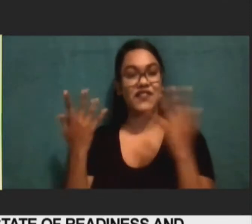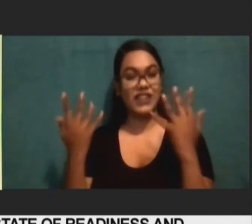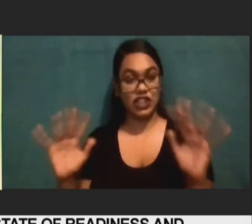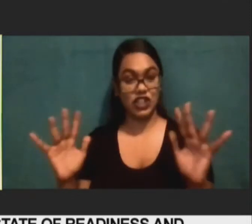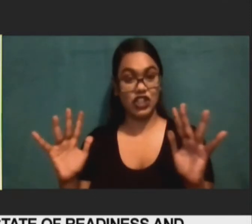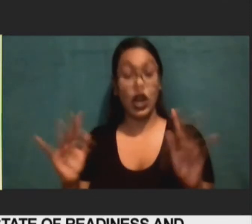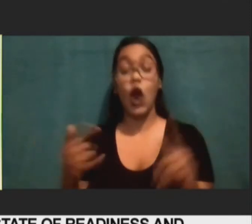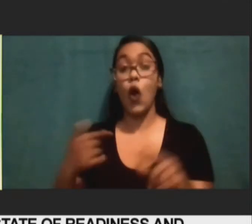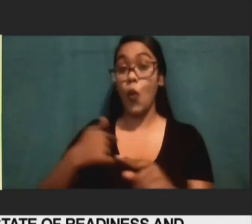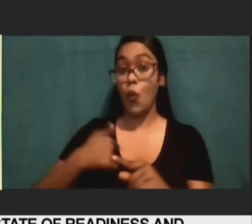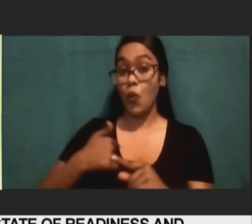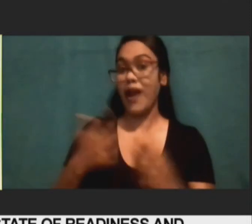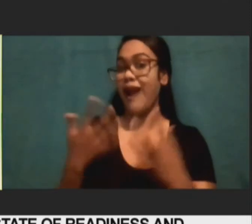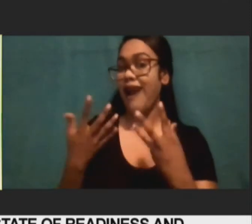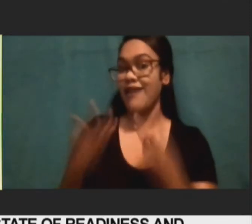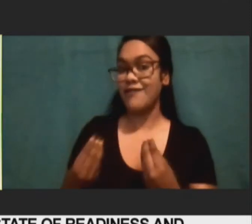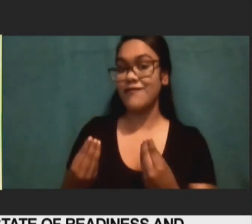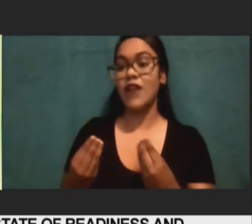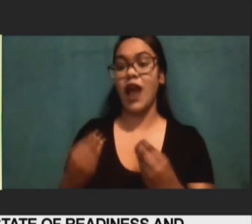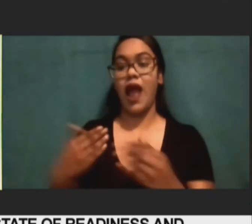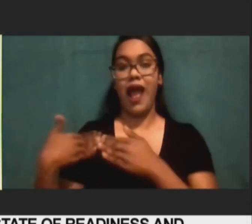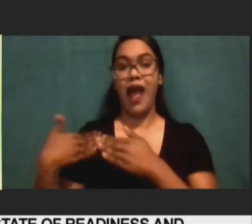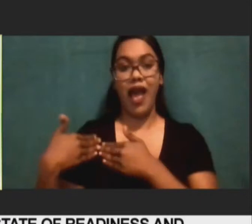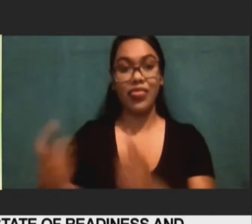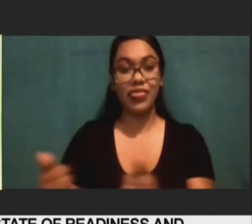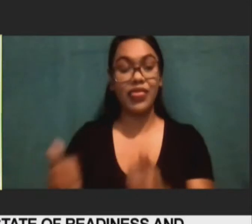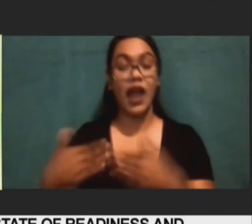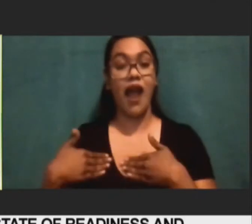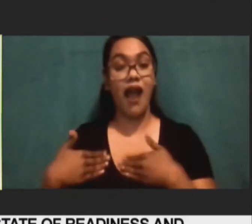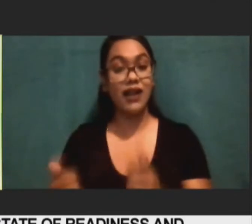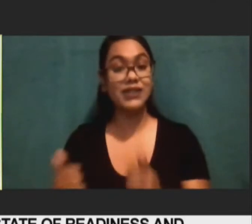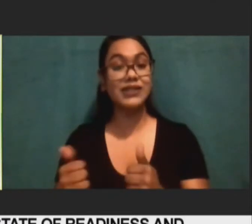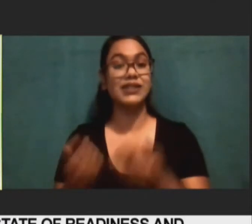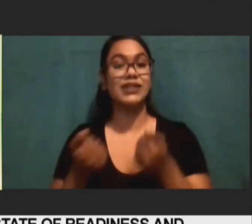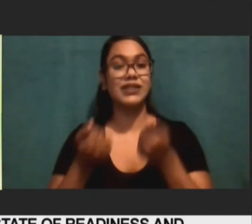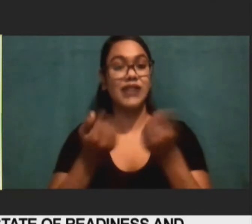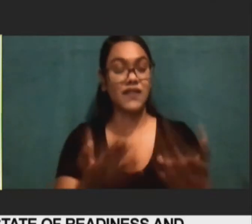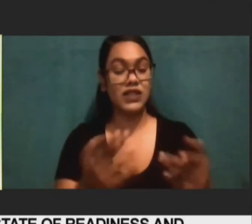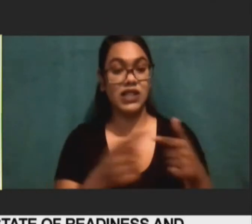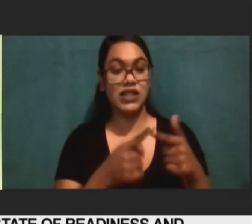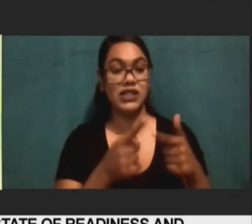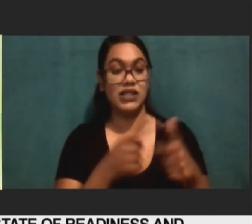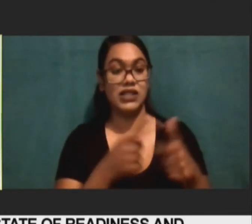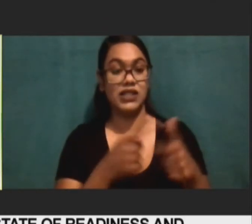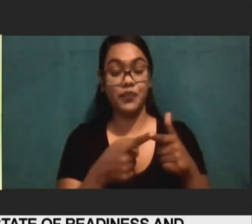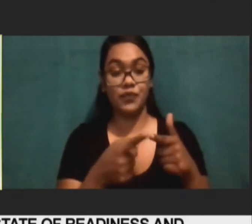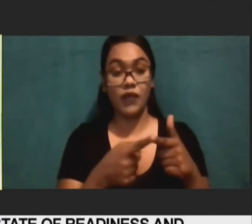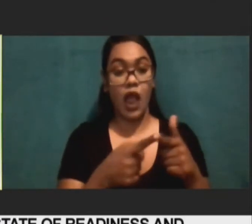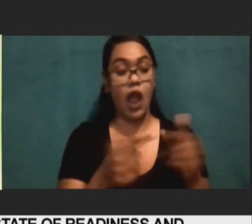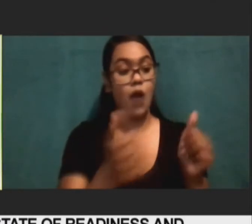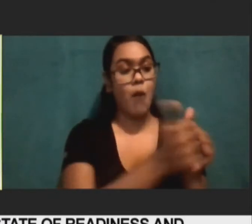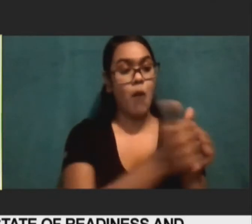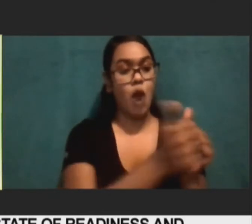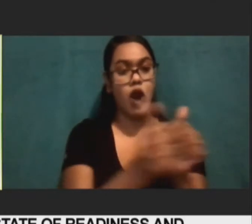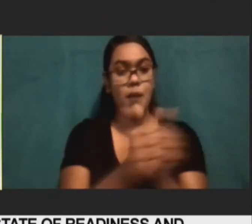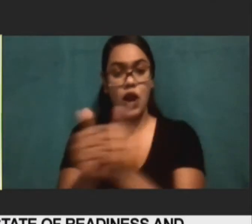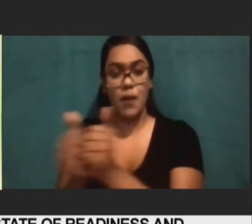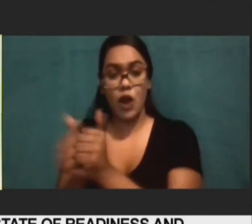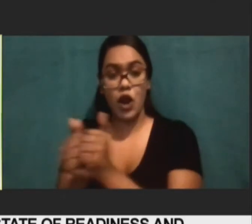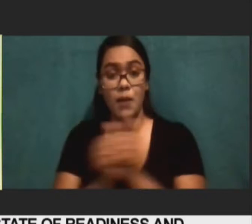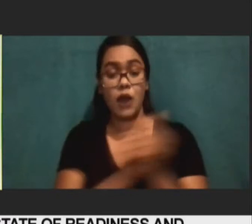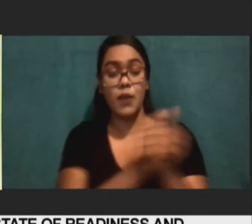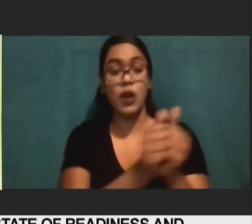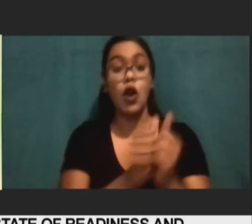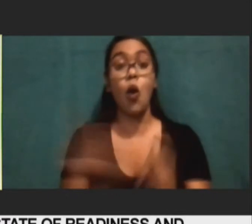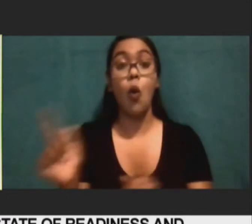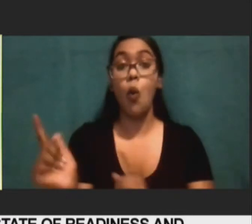collaborating with our emergency medical services. We are collaborating with academia. We take every note very serious. We're